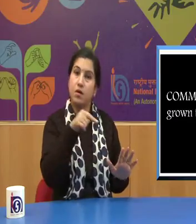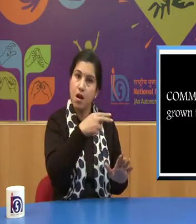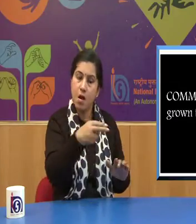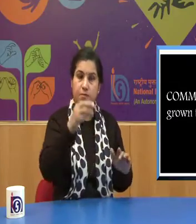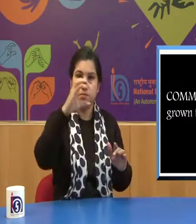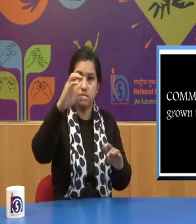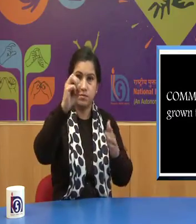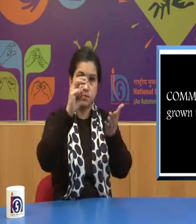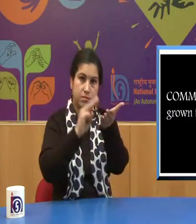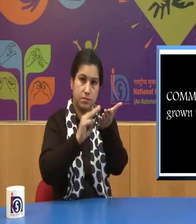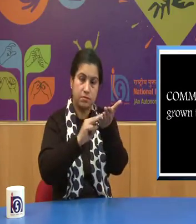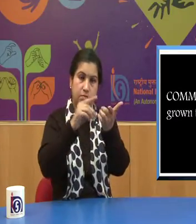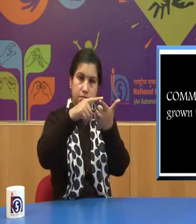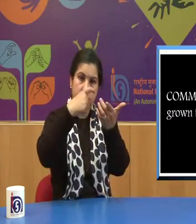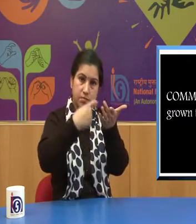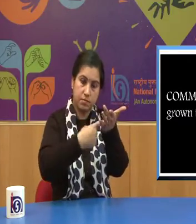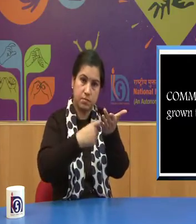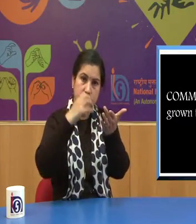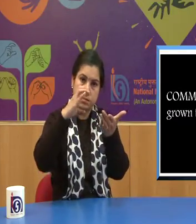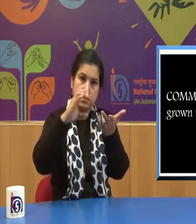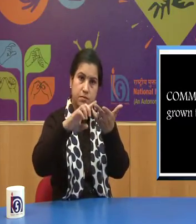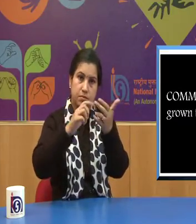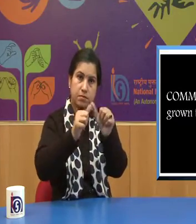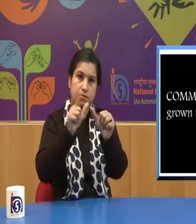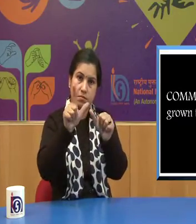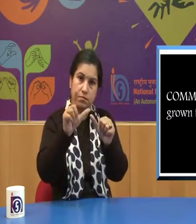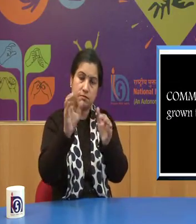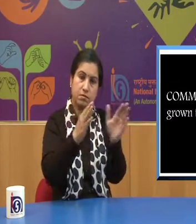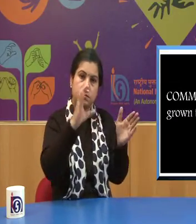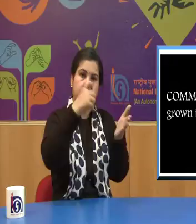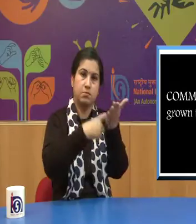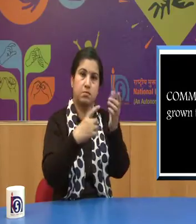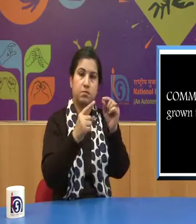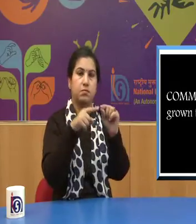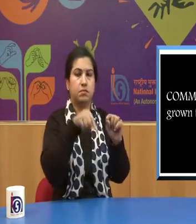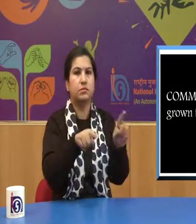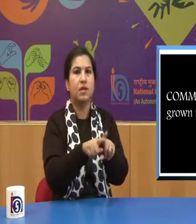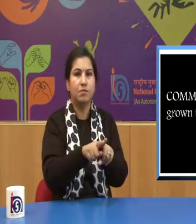and they are different from subsistence crops.